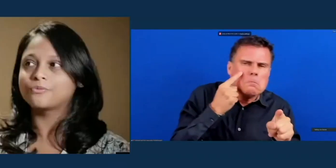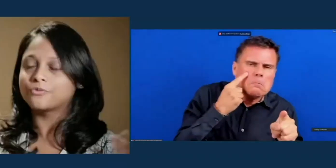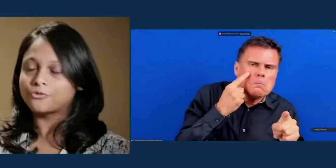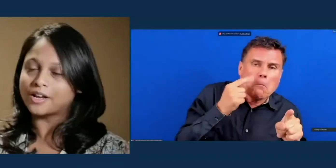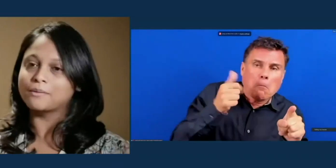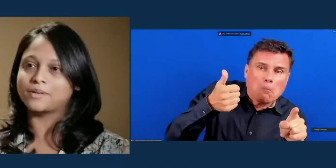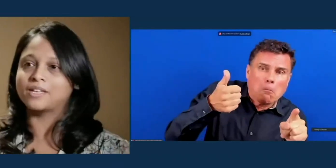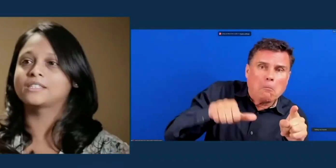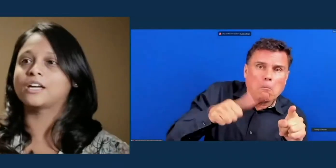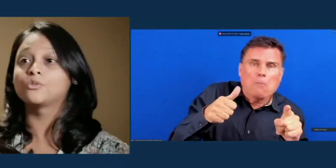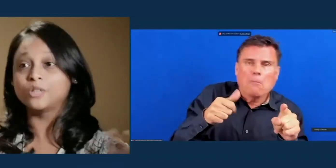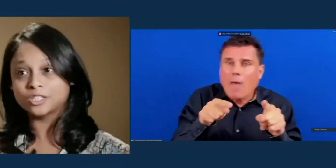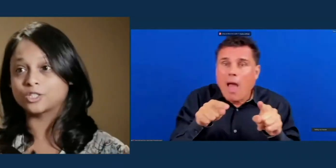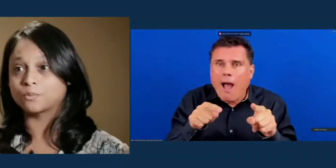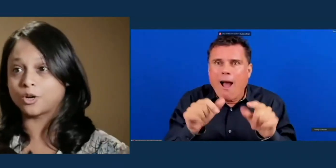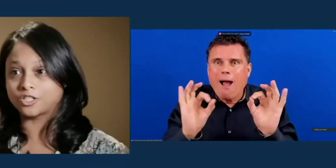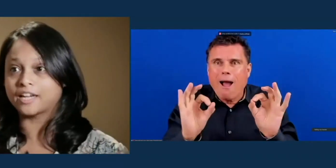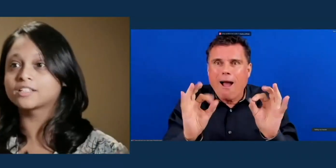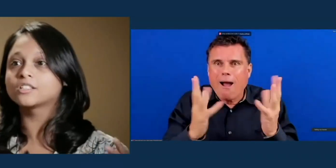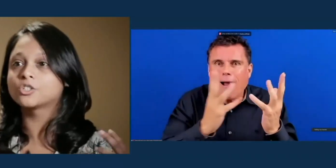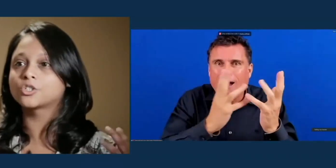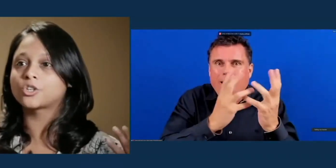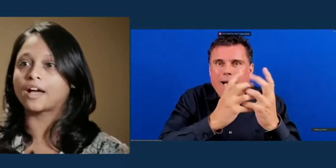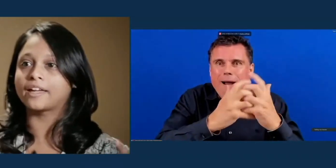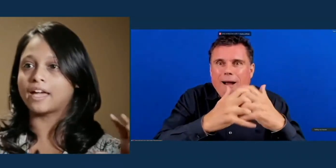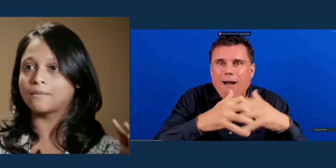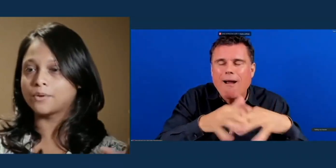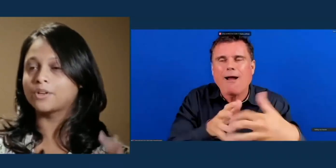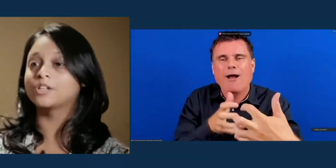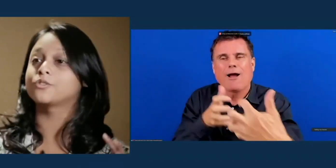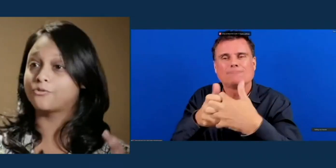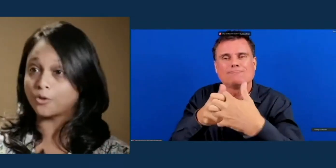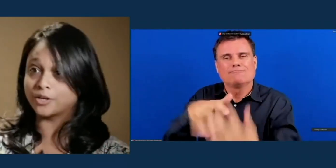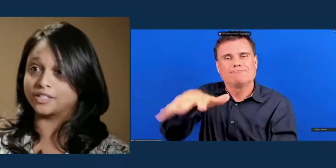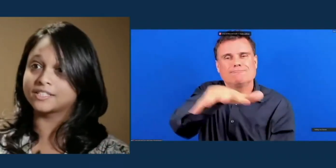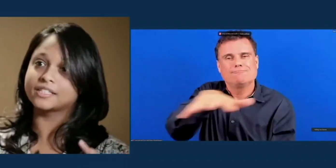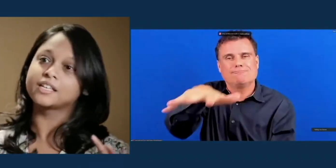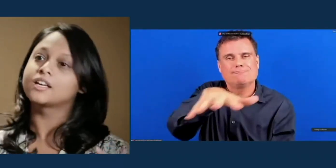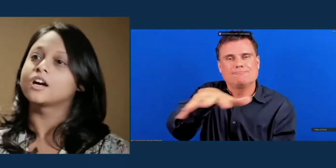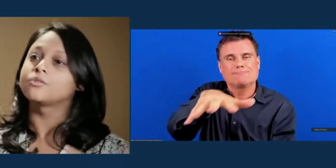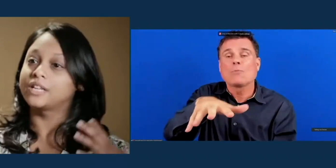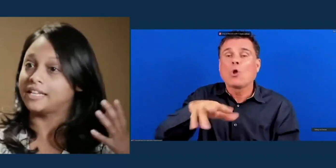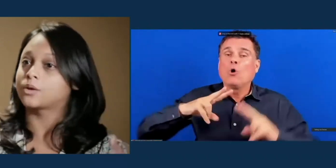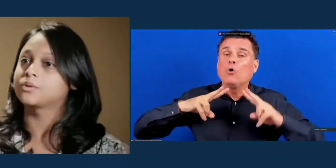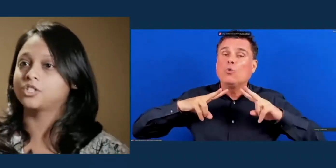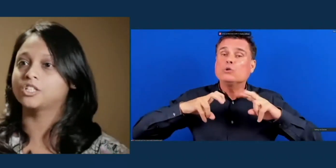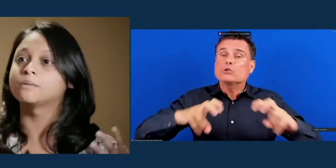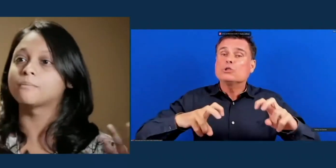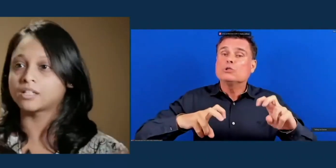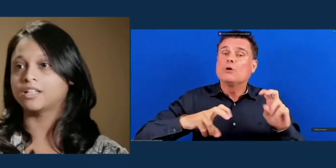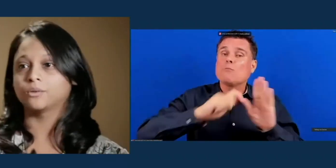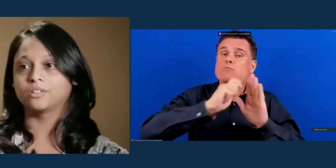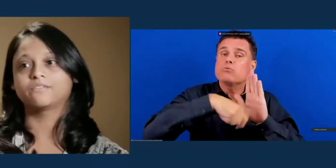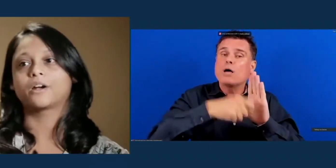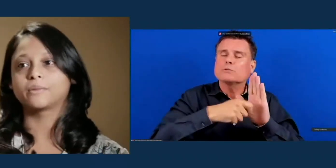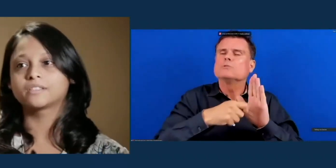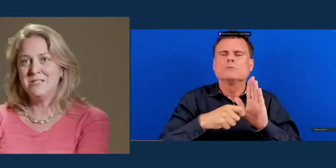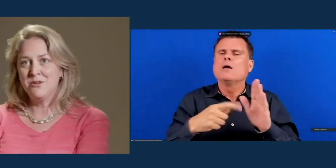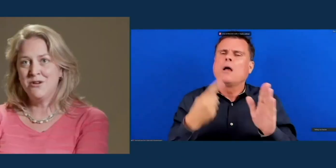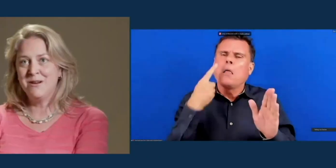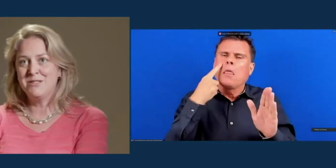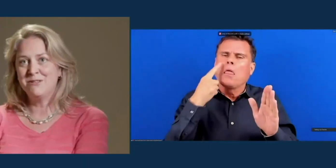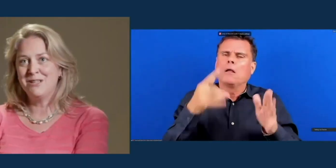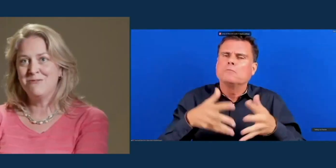etc. FRAME is a research project to try and put into focus reading acquisition in multilingual environments.